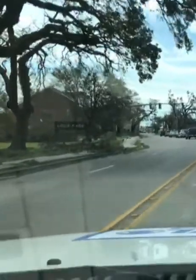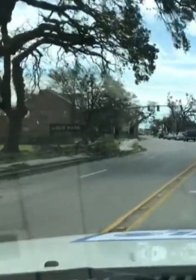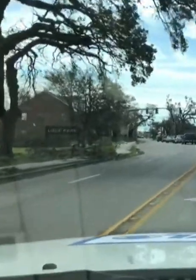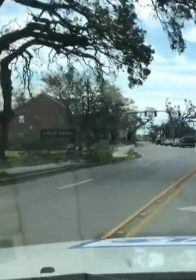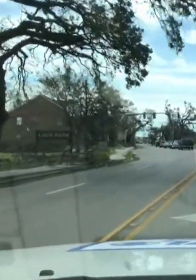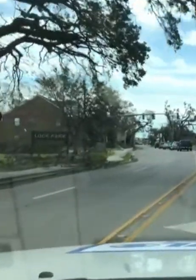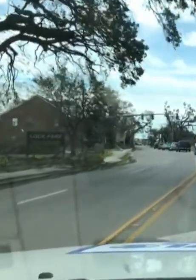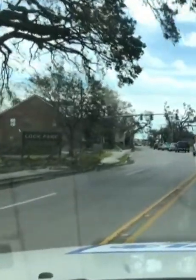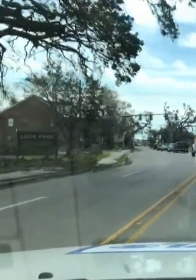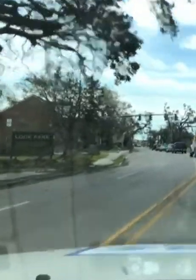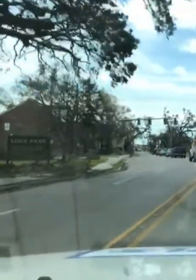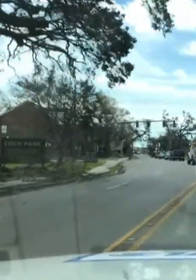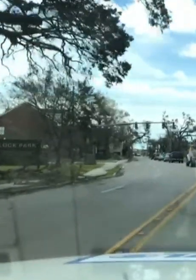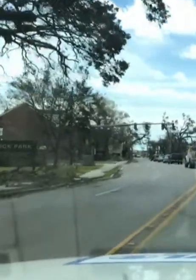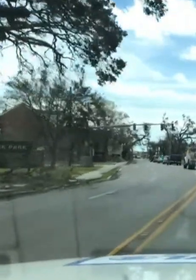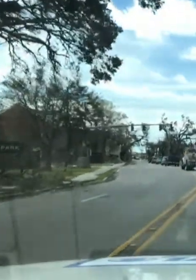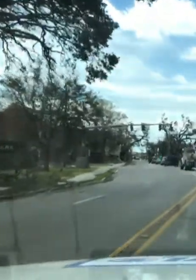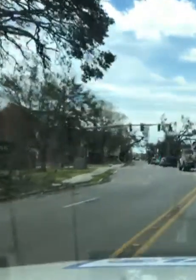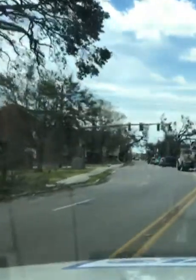What's that?